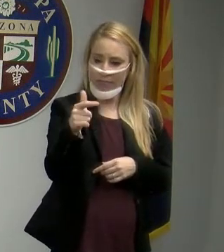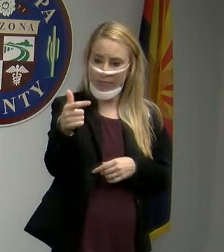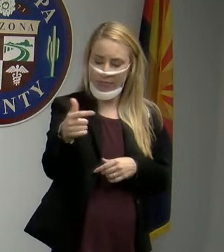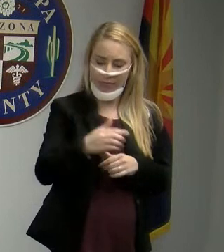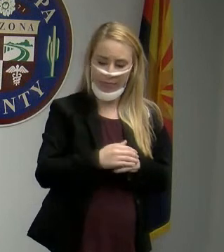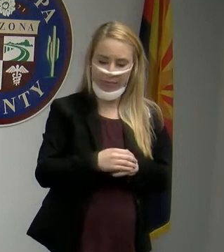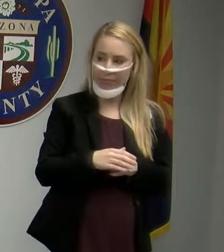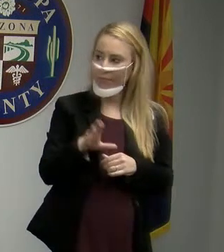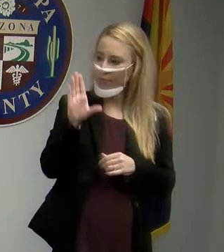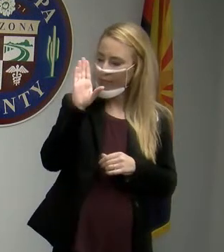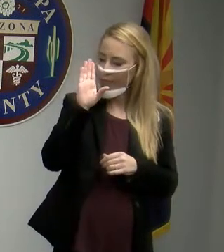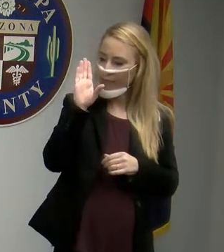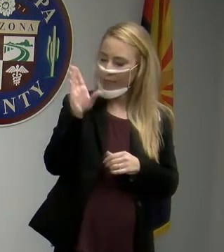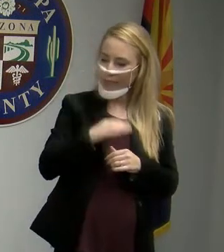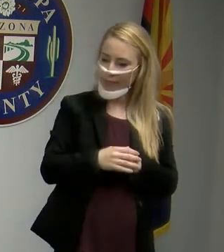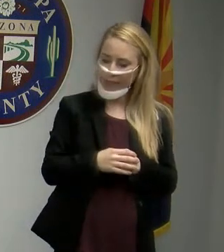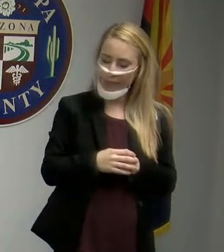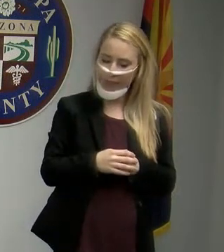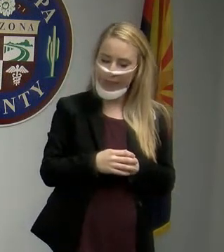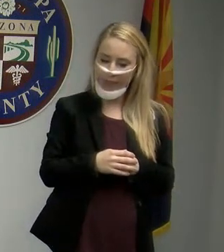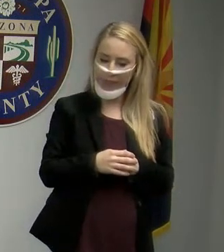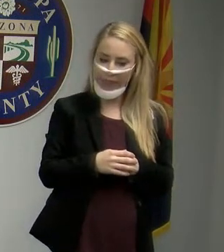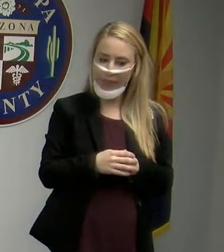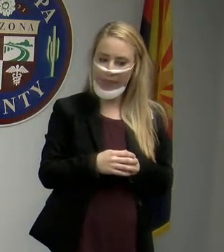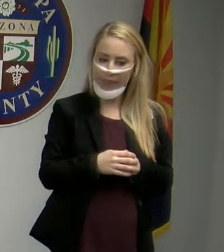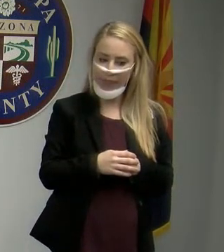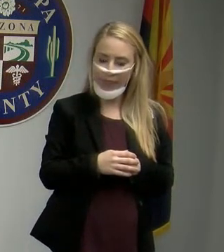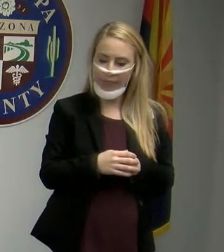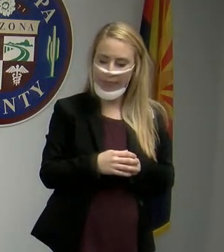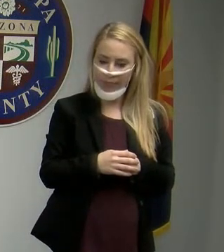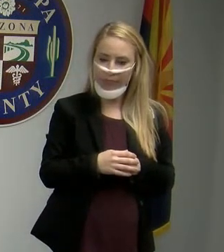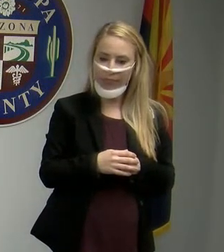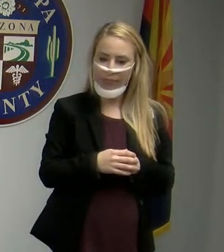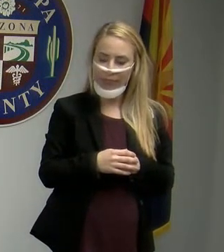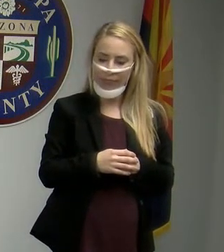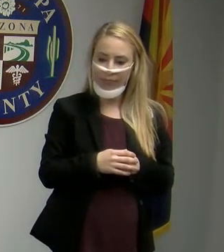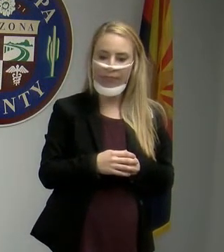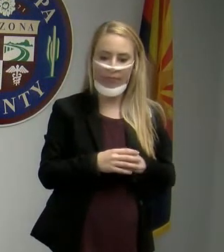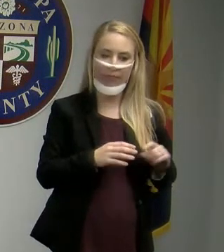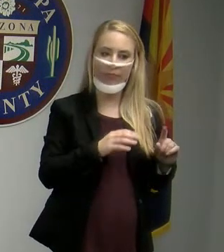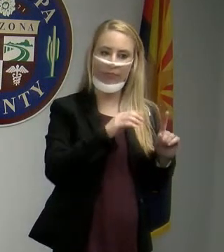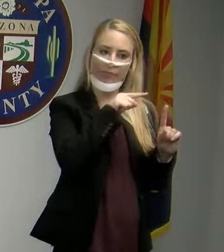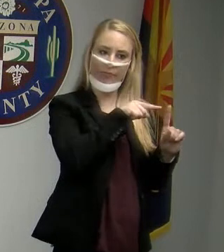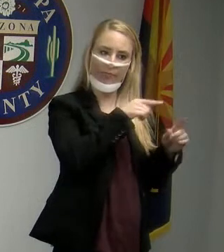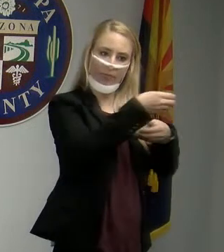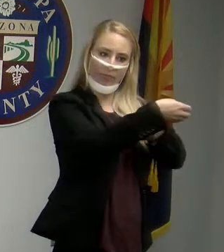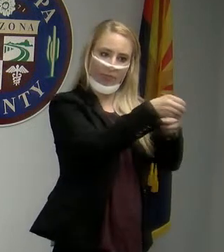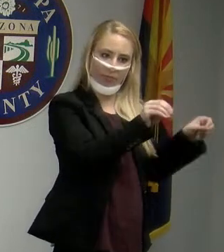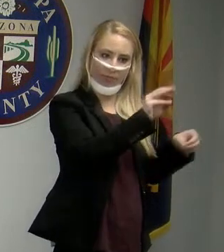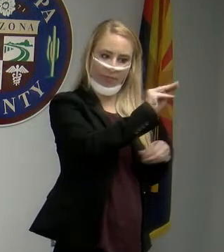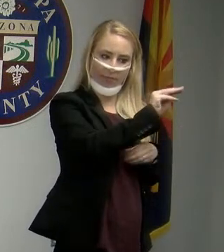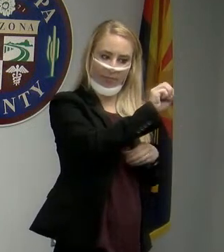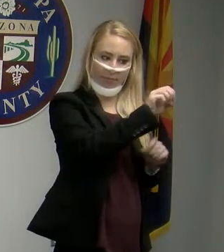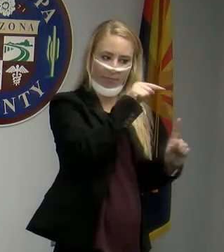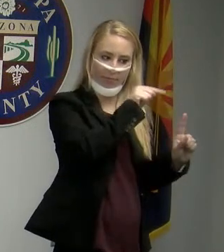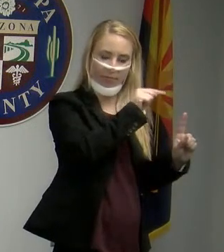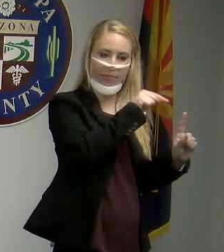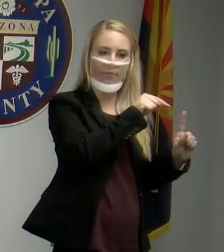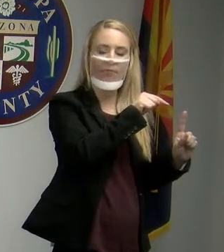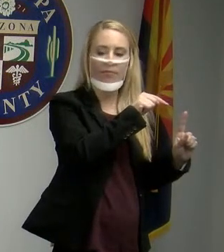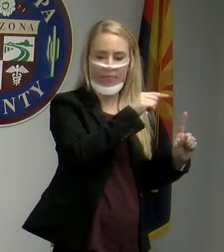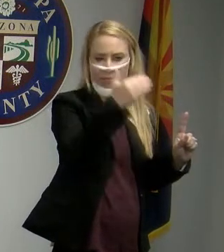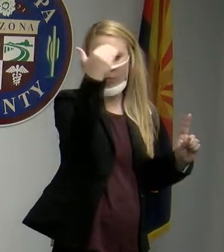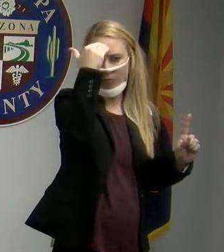Hi, Fields. So we've determined that the Office of the Medical Examiner doesn't take